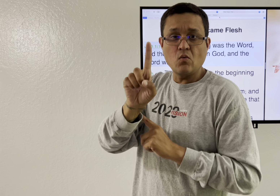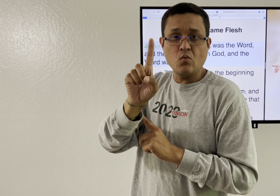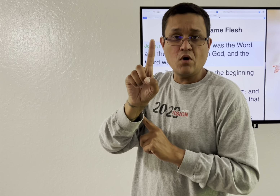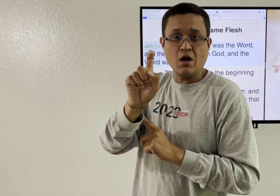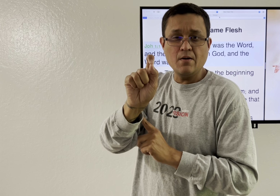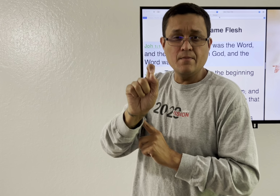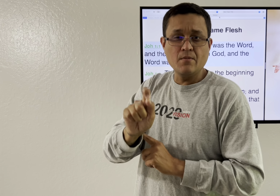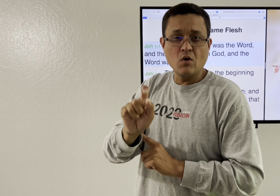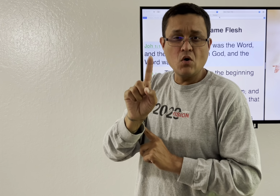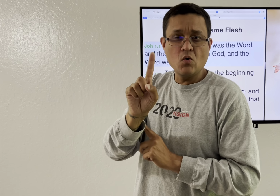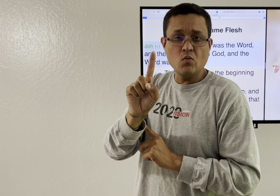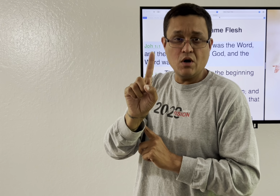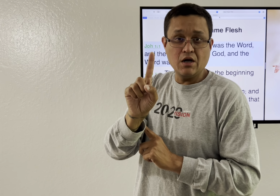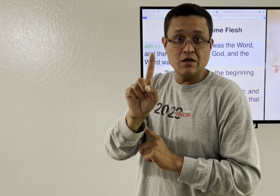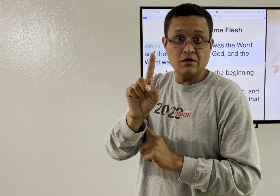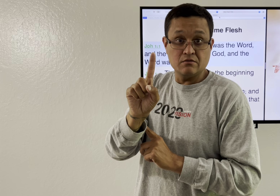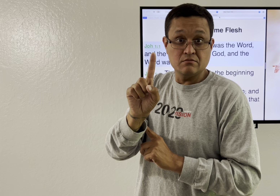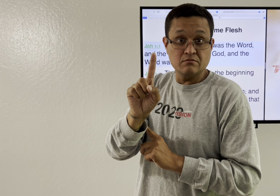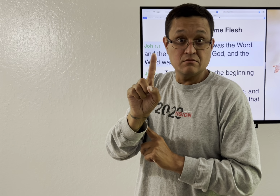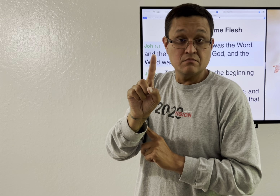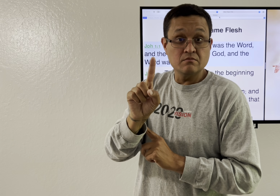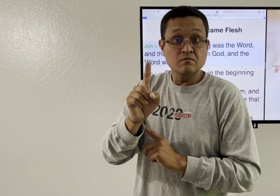And we read that in Genesis 1:1.